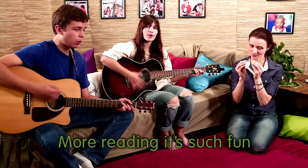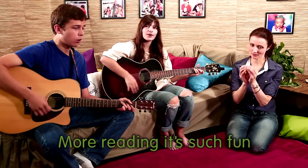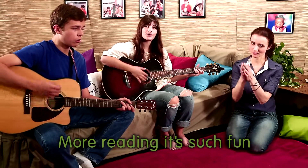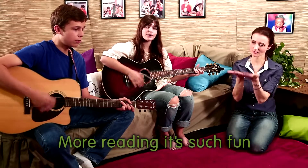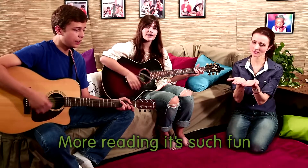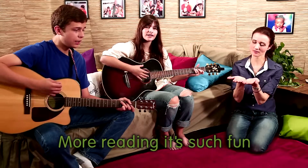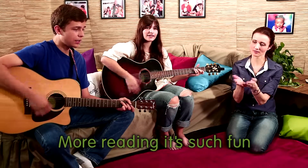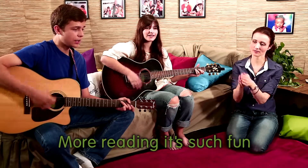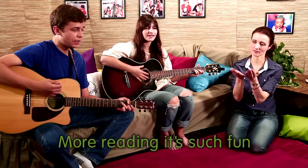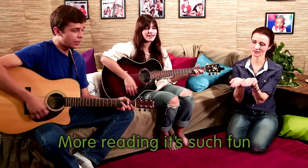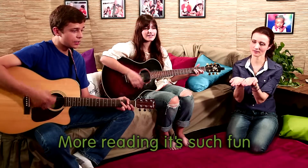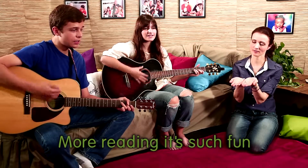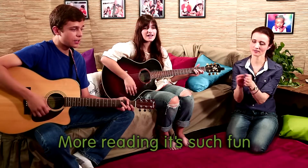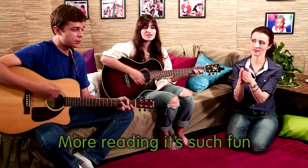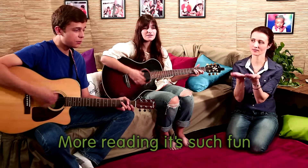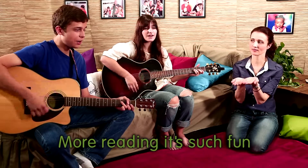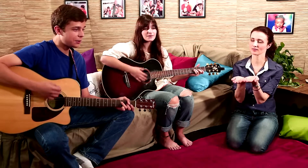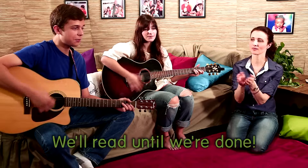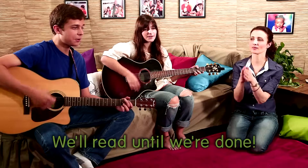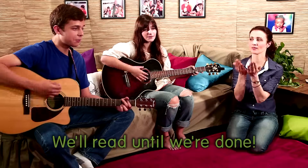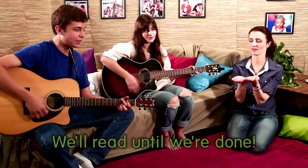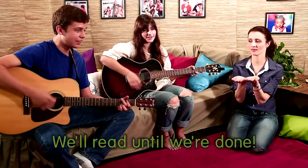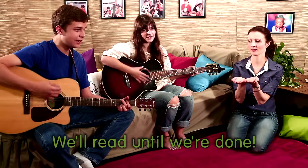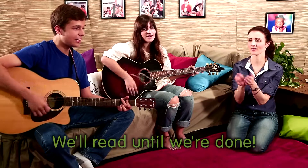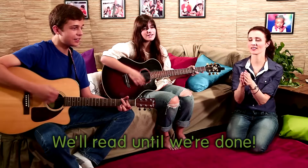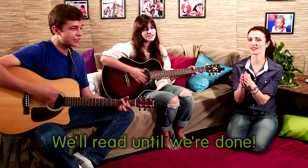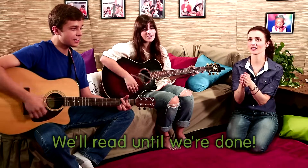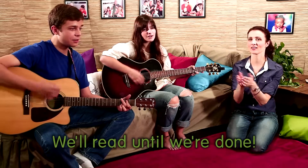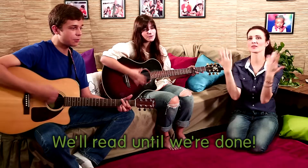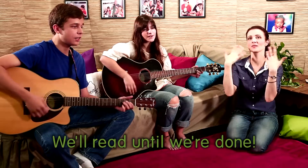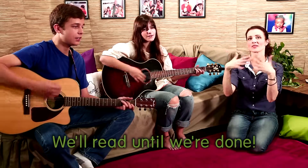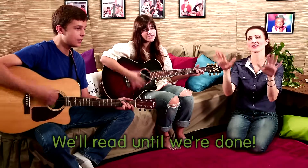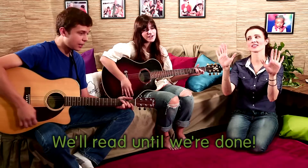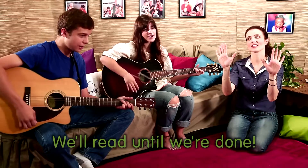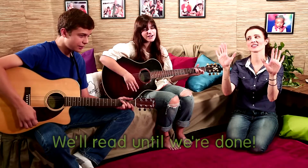More reading, it's such fun. We'll read until we're done.